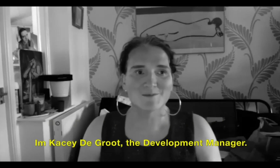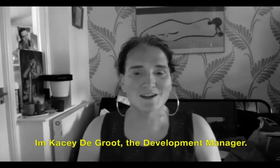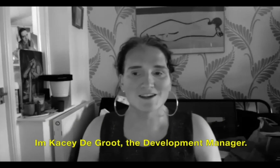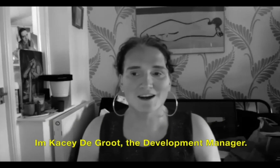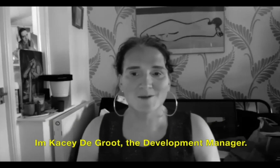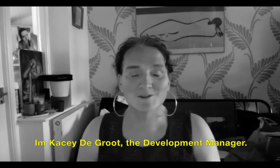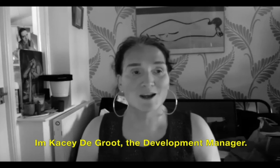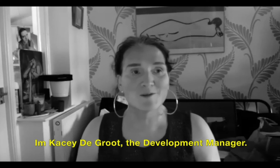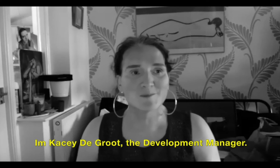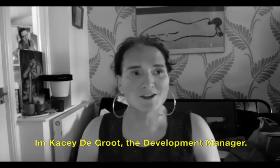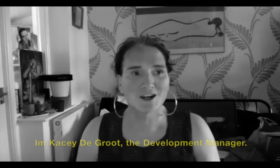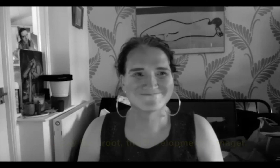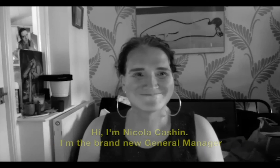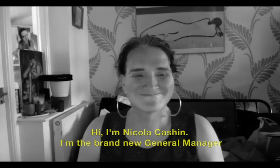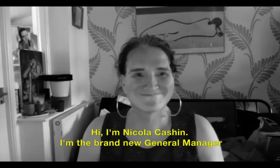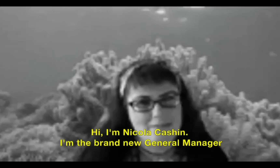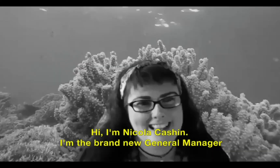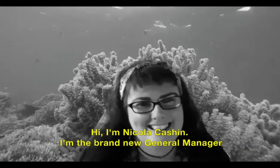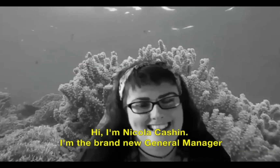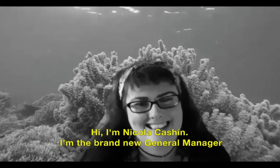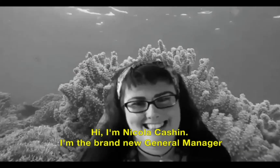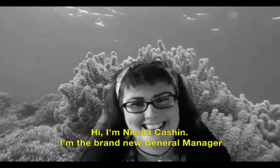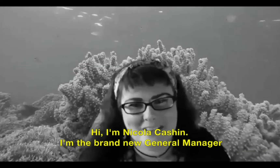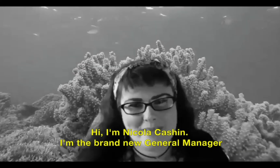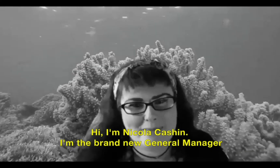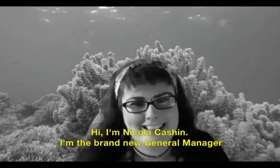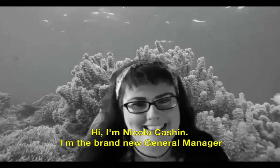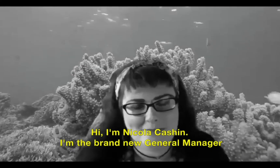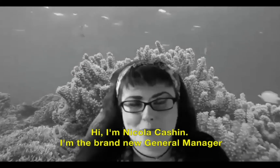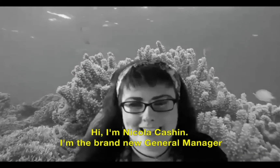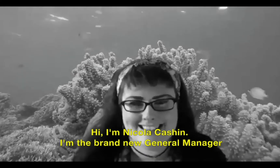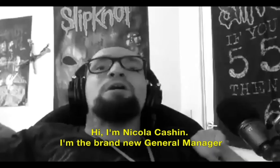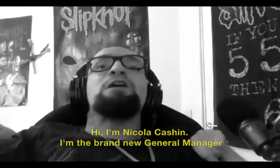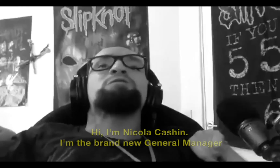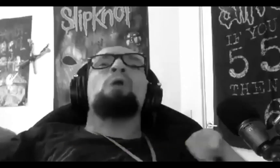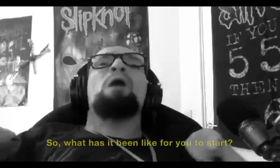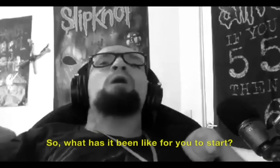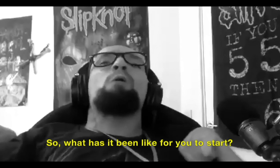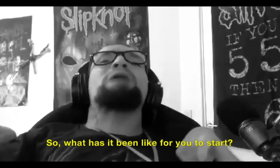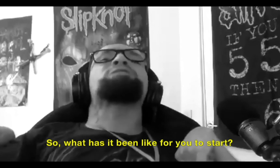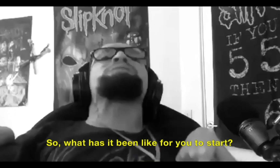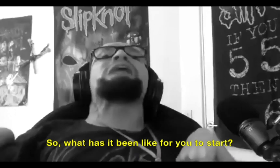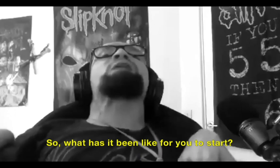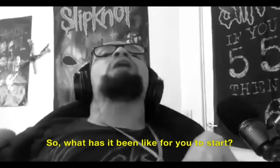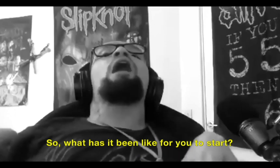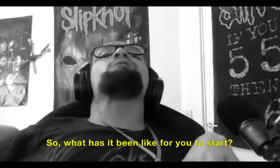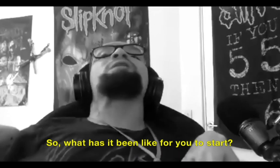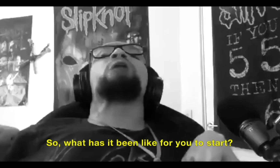I'm the development manager. I'm Nicola Cashin, I'm the brand new general manager. So what has it been